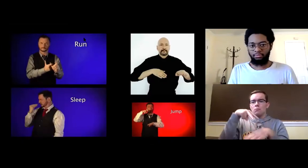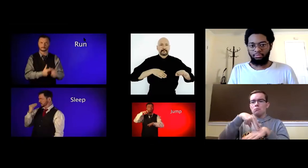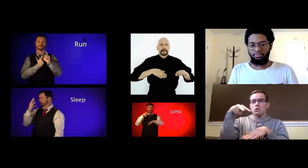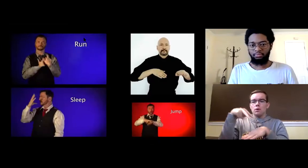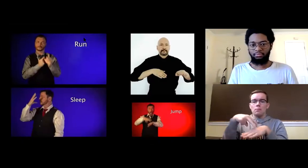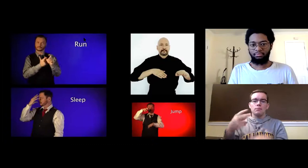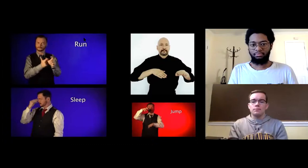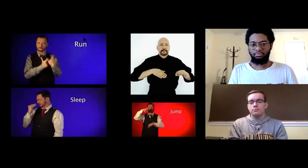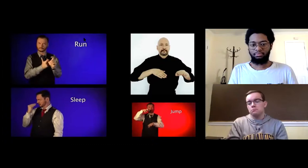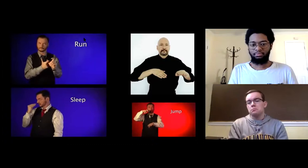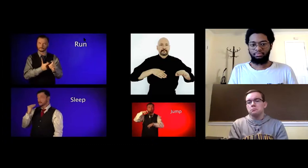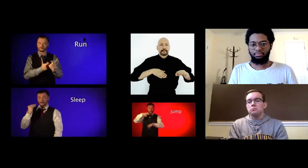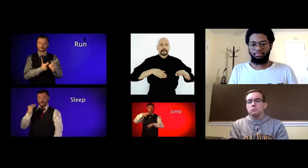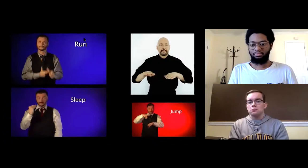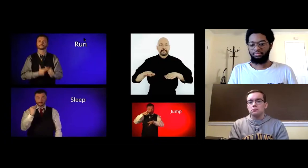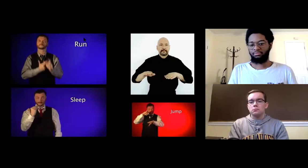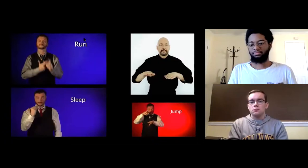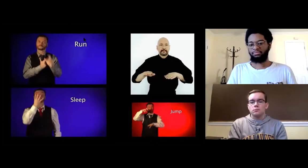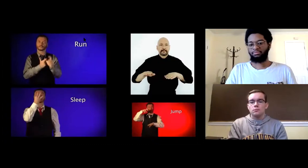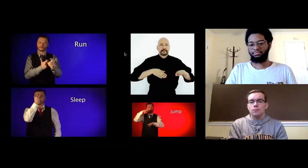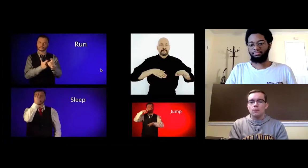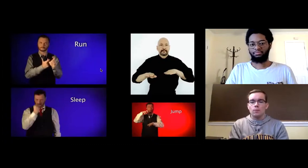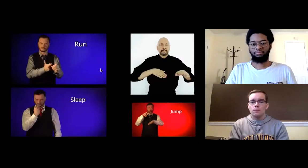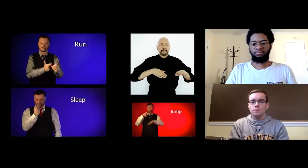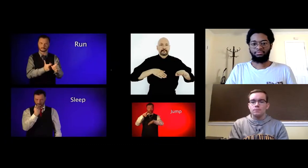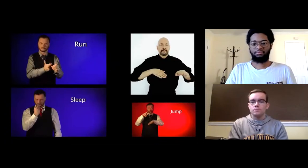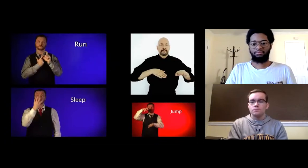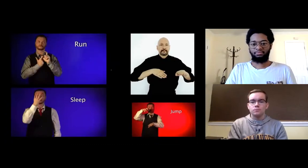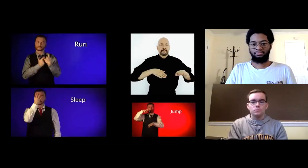matters. Okay, so your palm can be up or down.